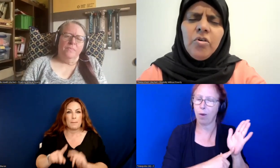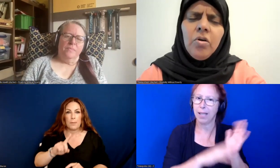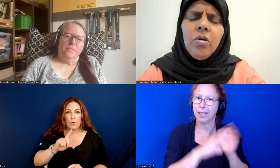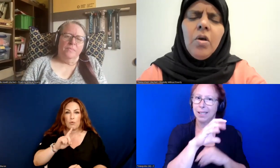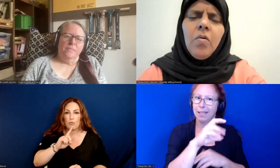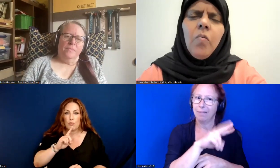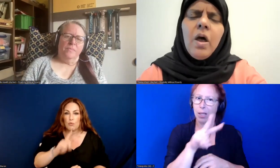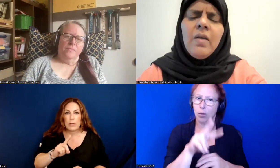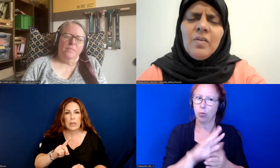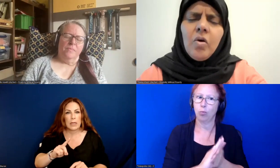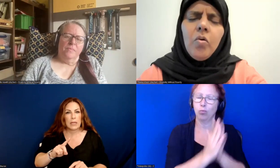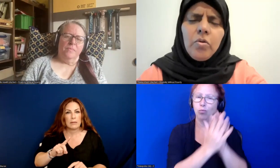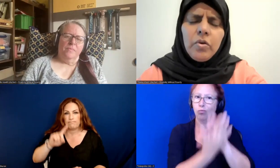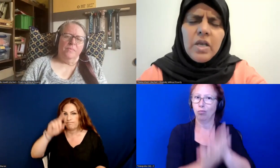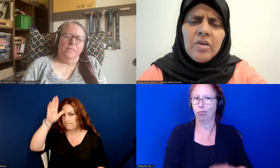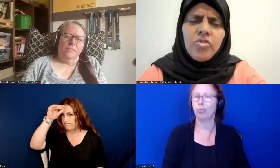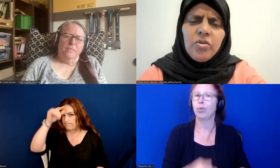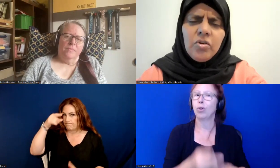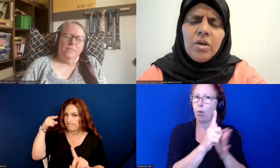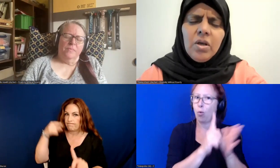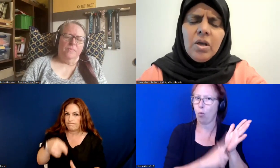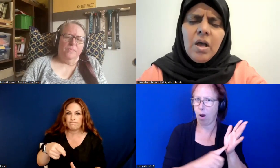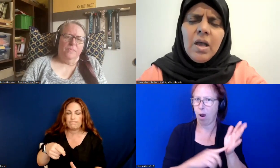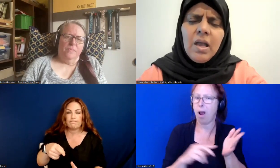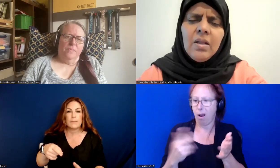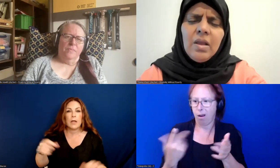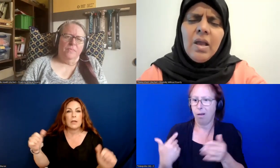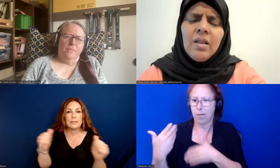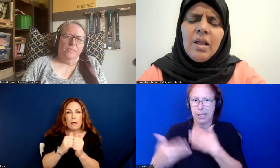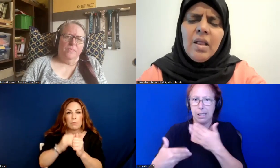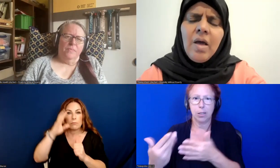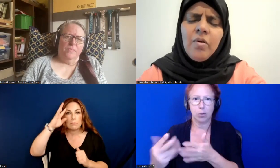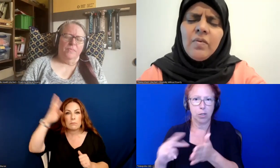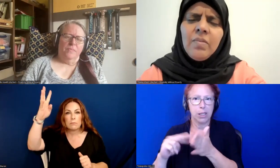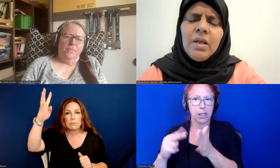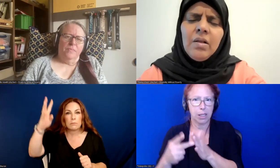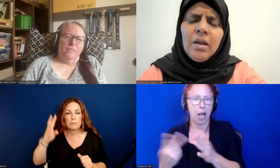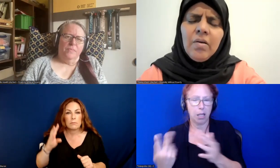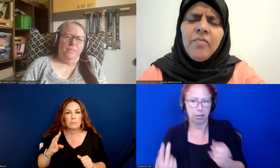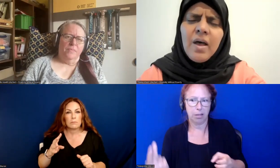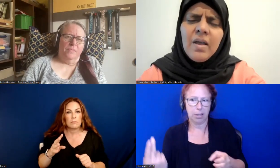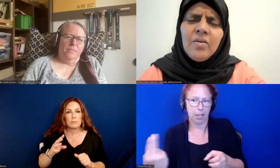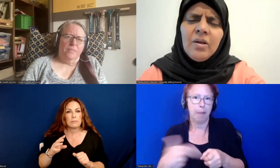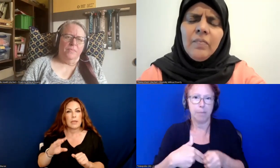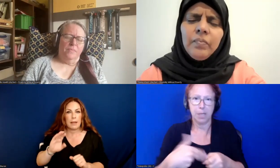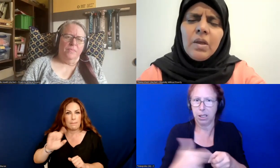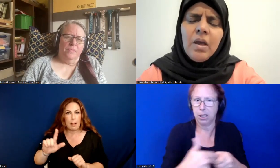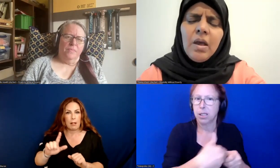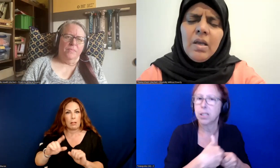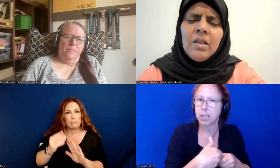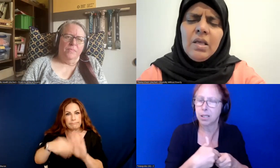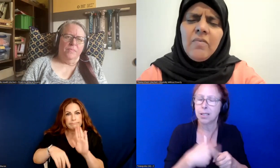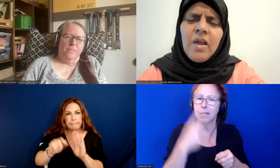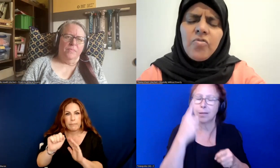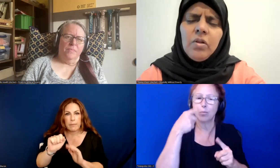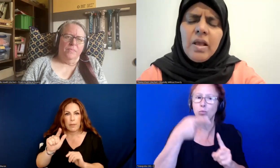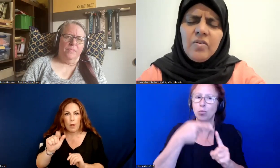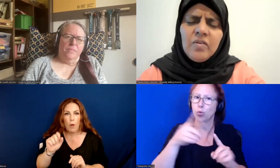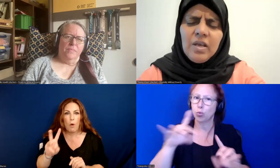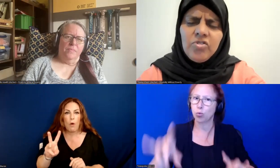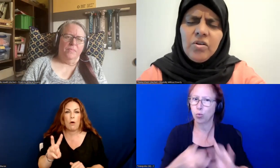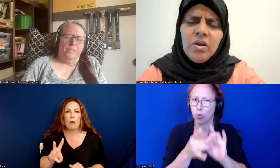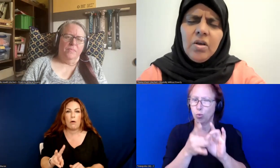to ensure was co-creation, and that was something clarified in the